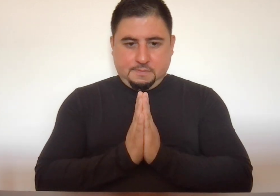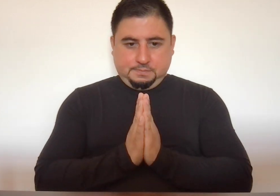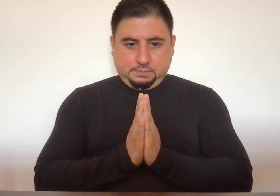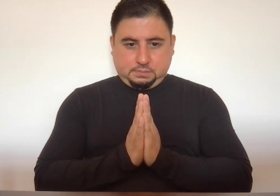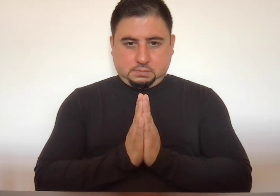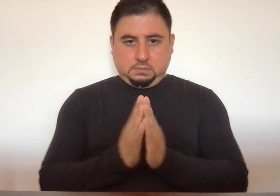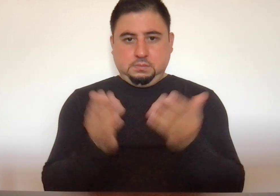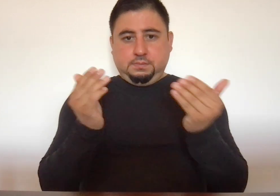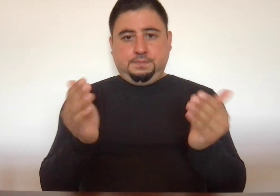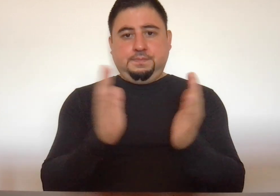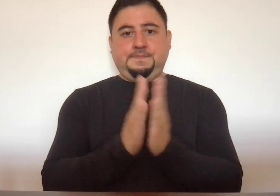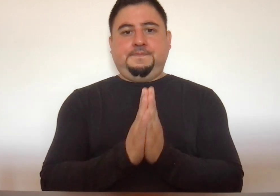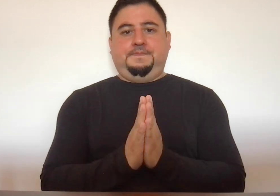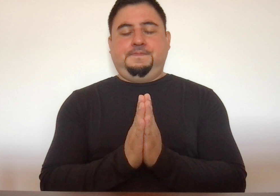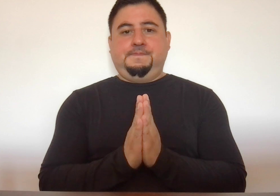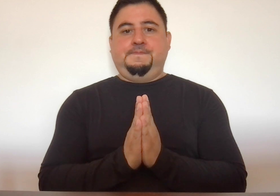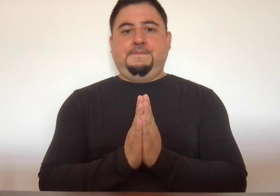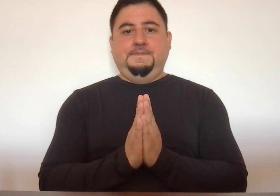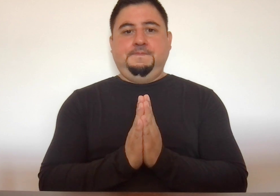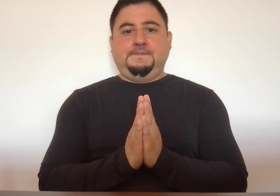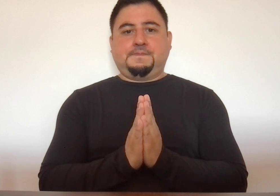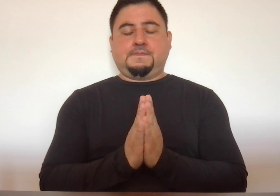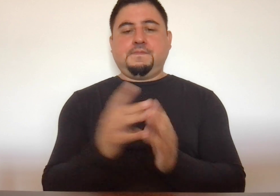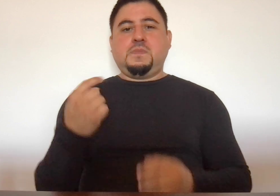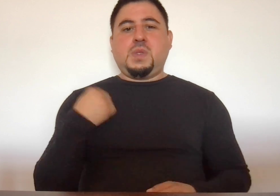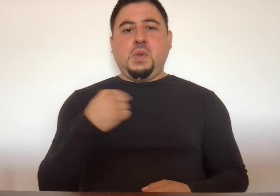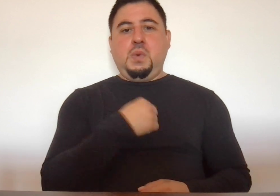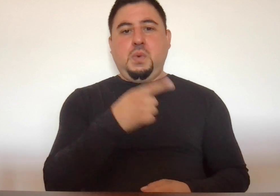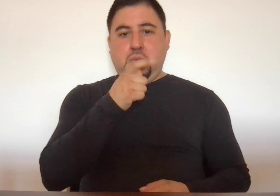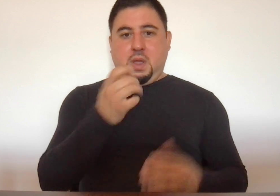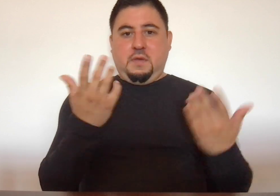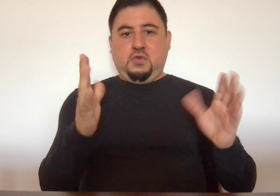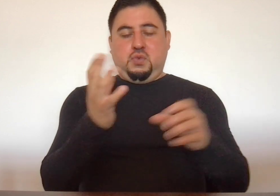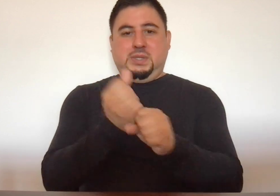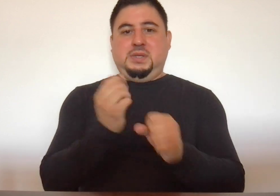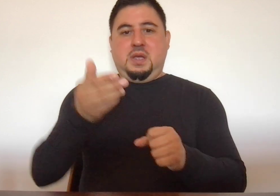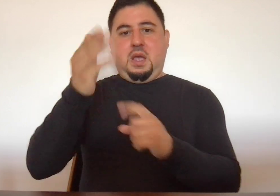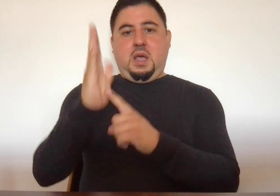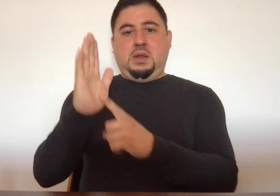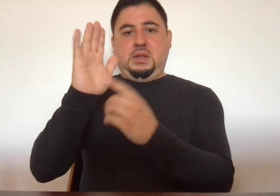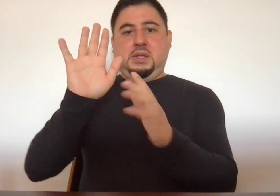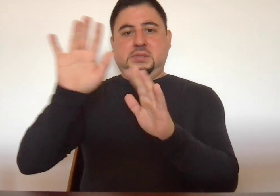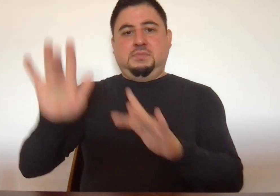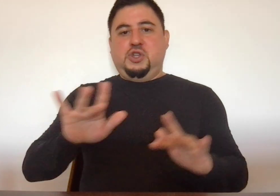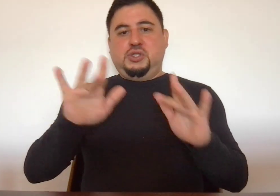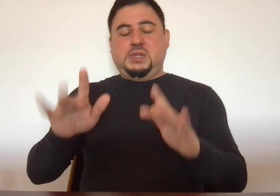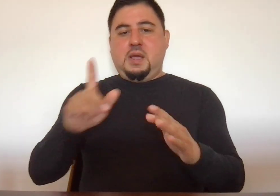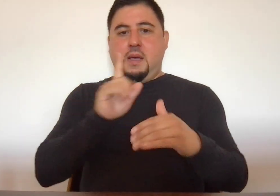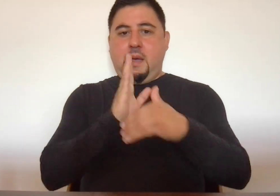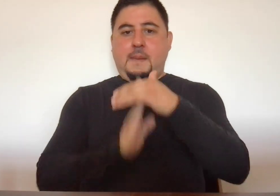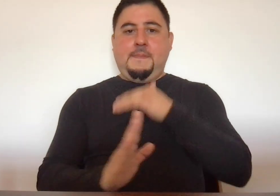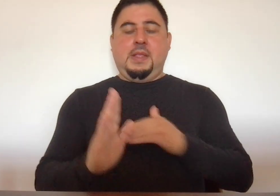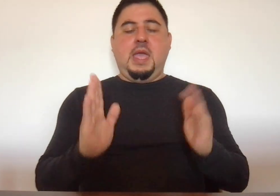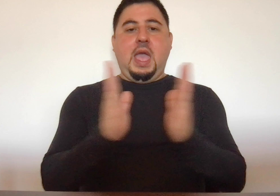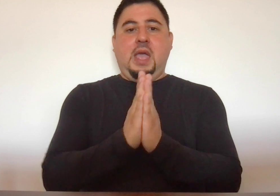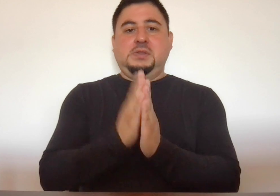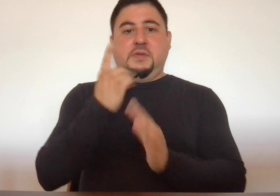Let us pray. We who have received God's mercy humbly ask for the needs of the